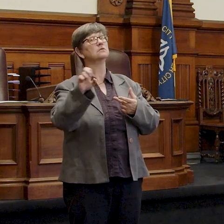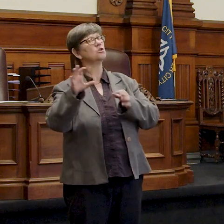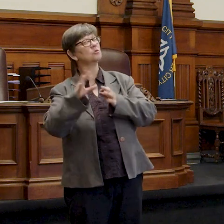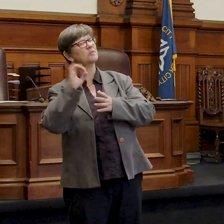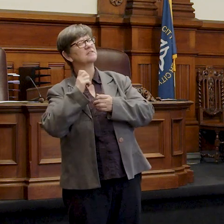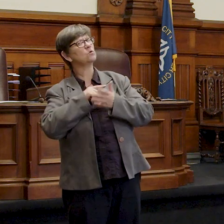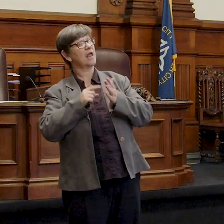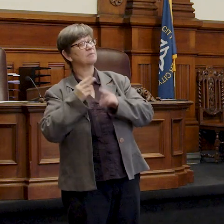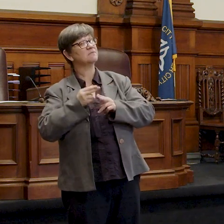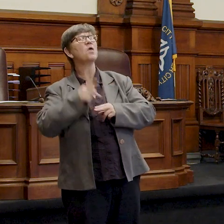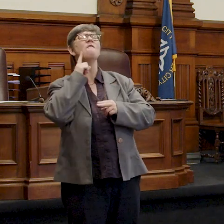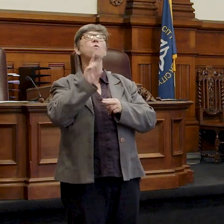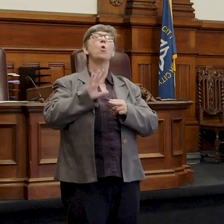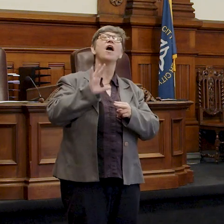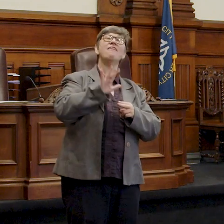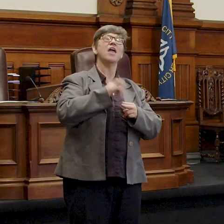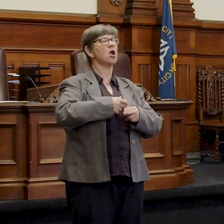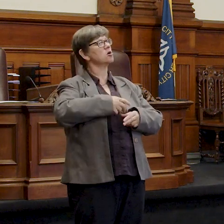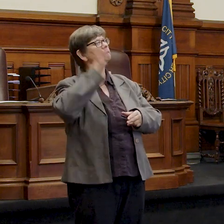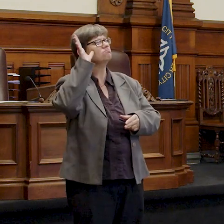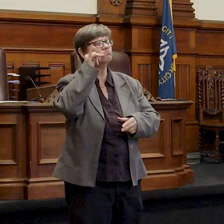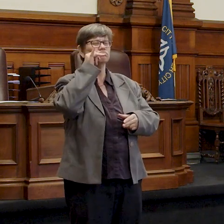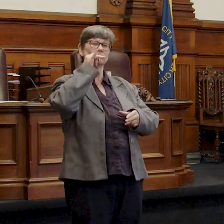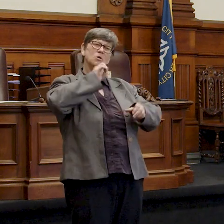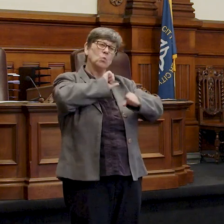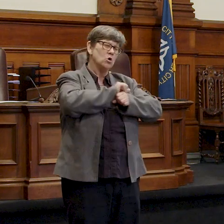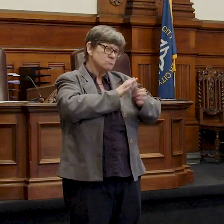and tenacious work in developing this budget.